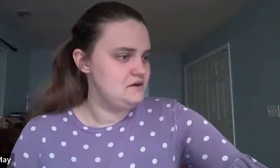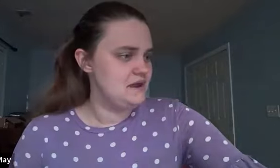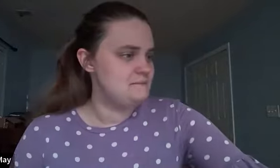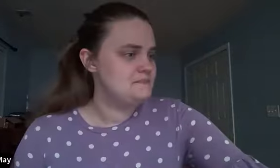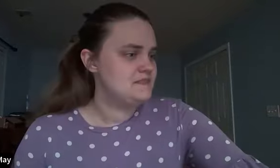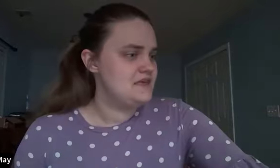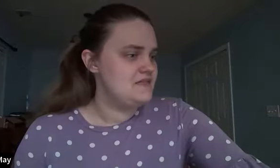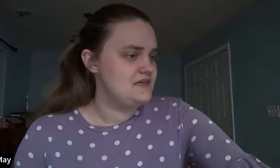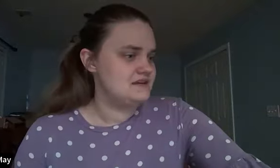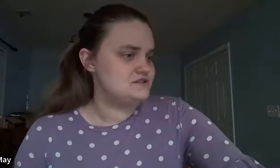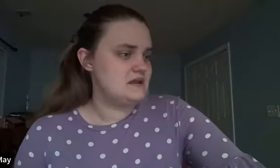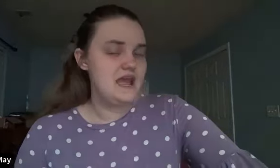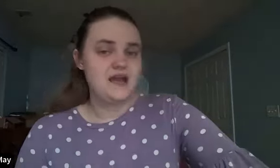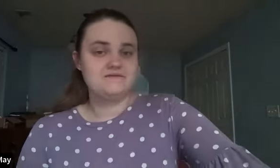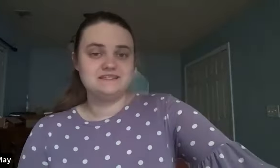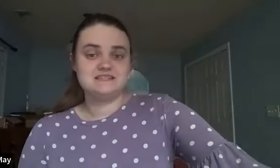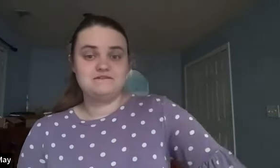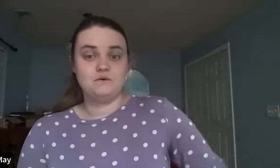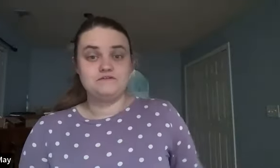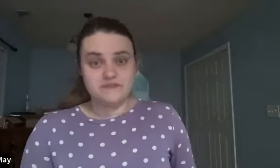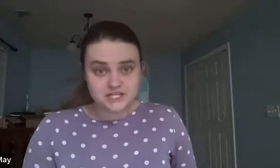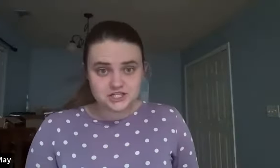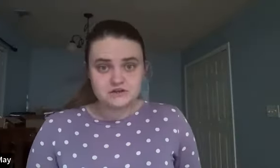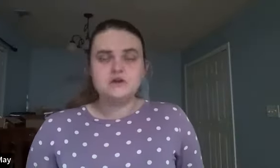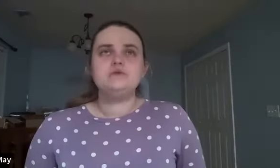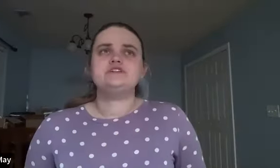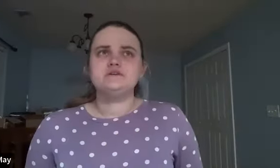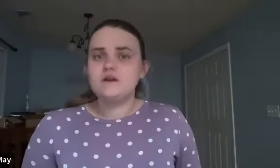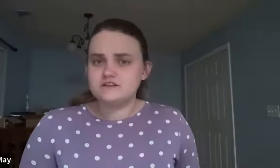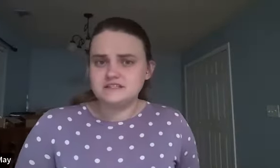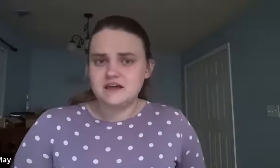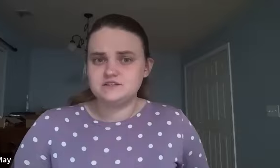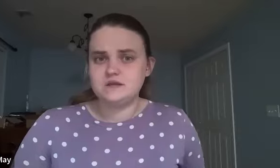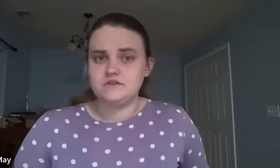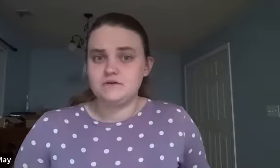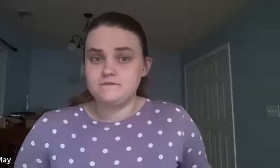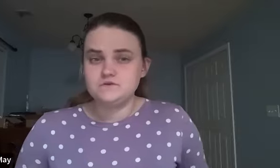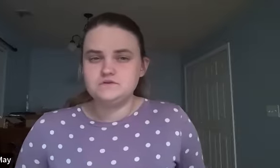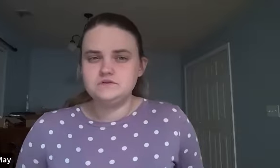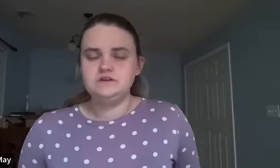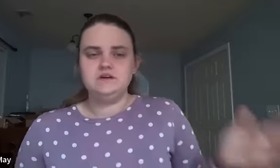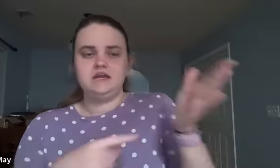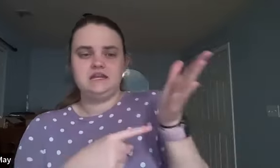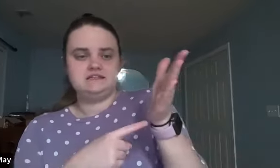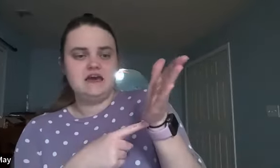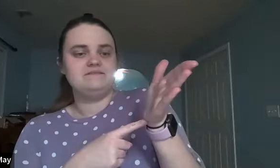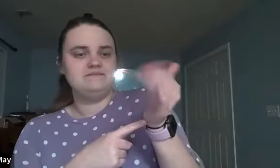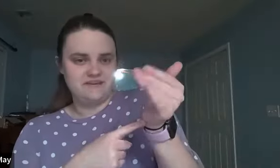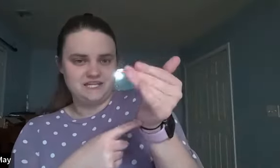Okay. The next one I have is the sign for fish, which I think we also did last week with our food. And it's that